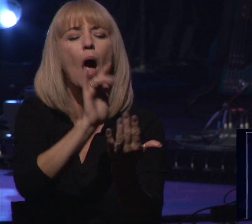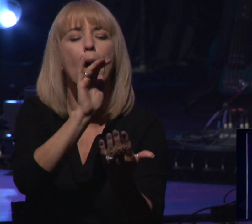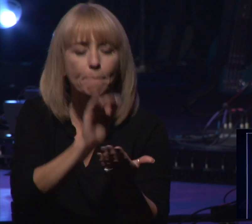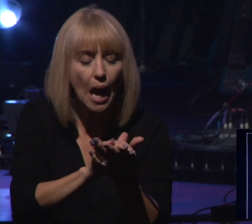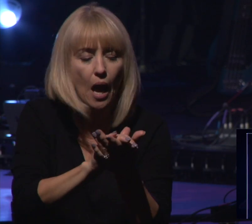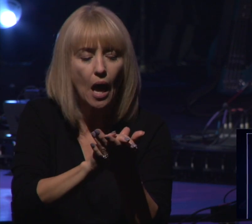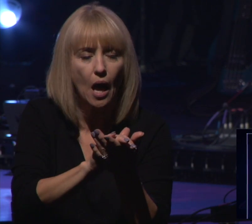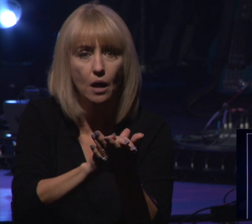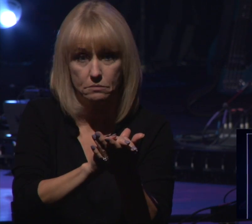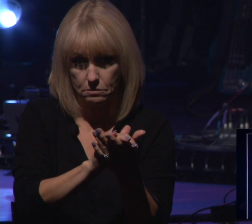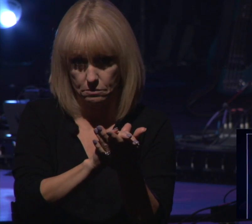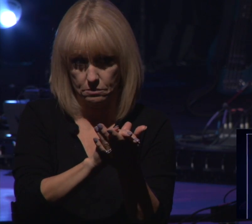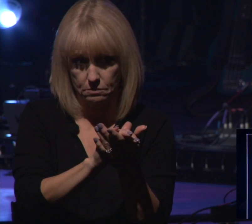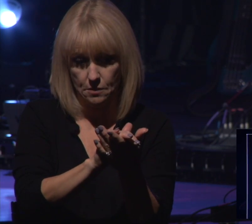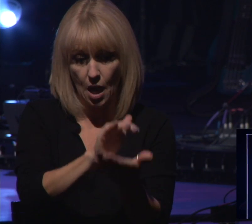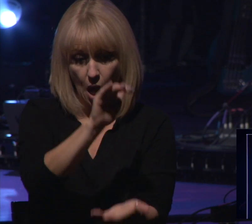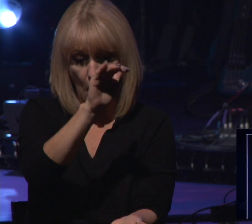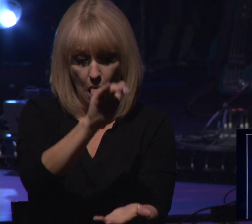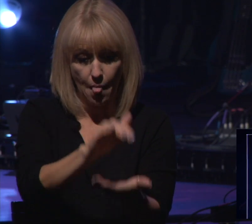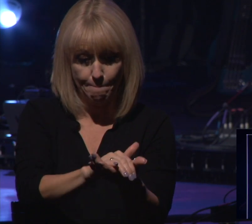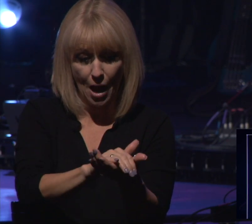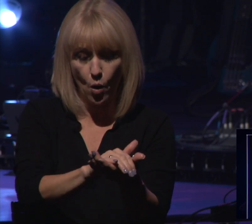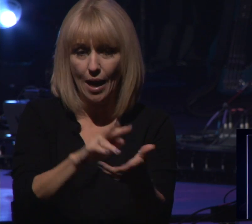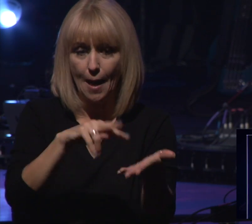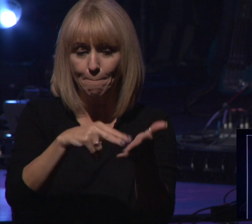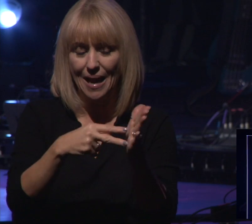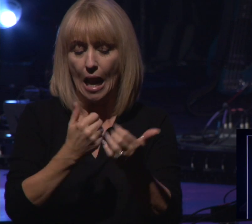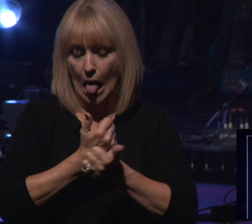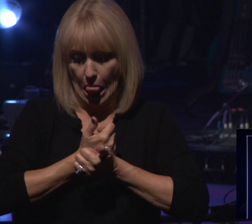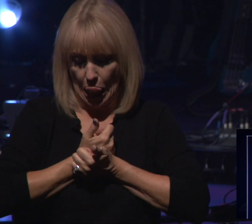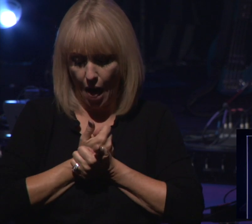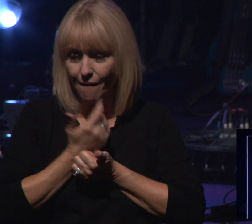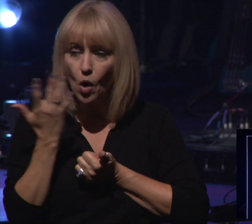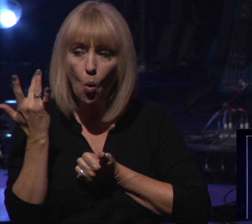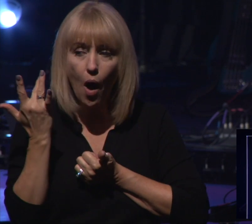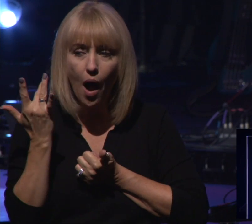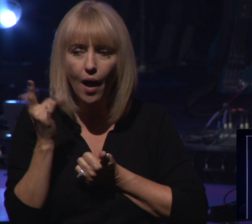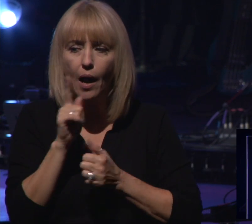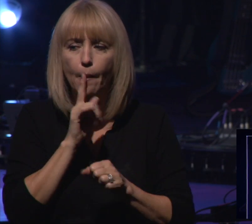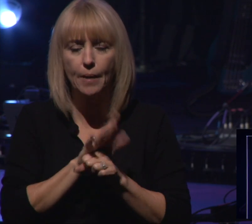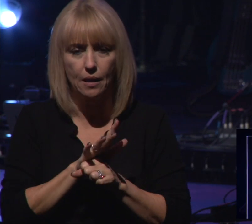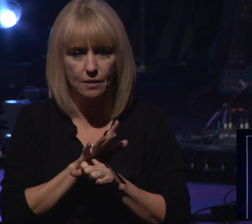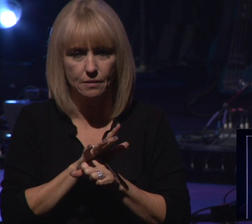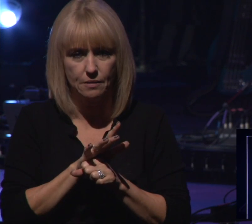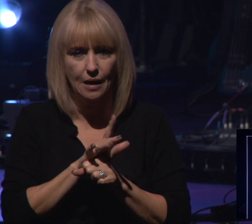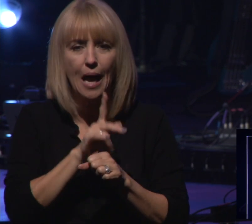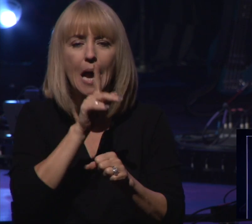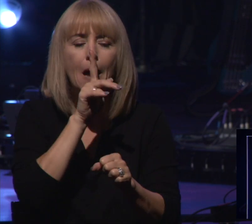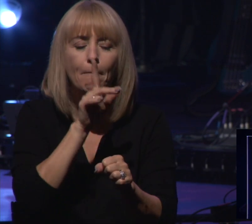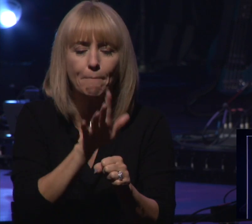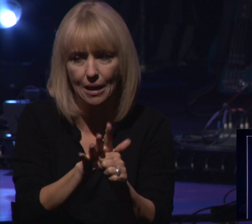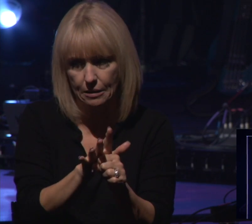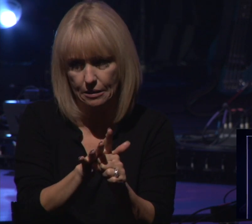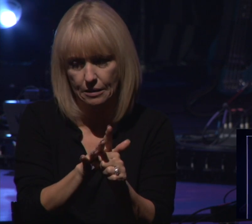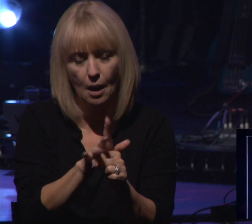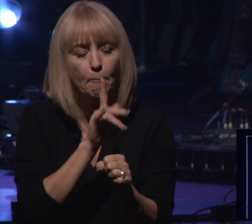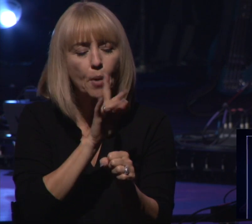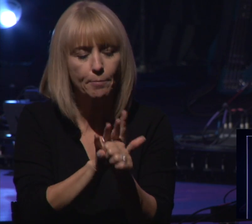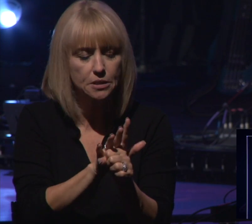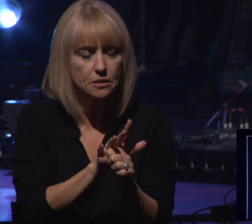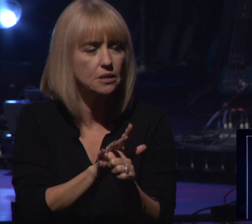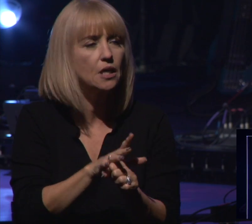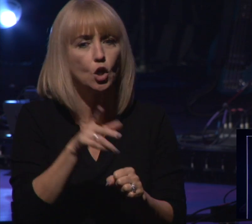But once you get married, now you love because you're committed. The basis of your relationship is not just